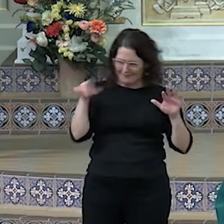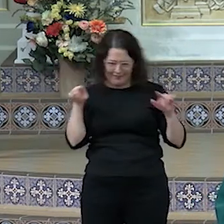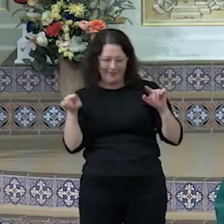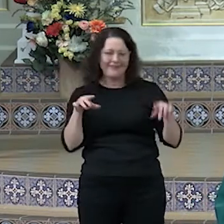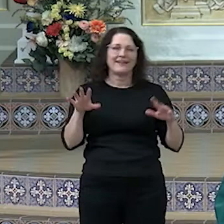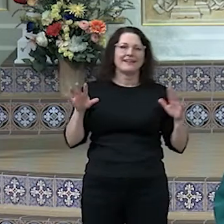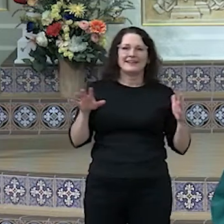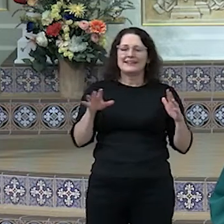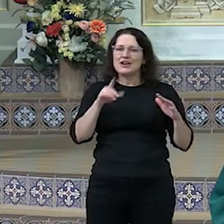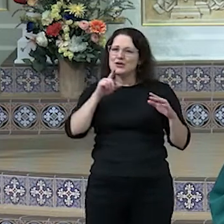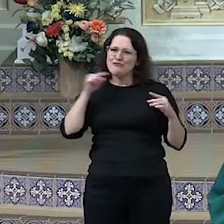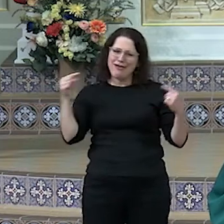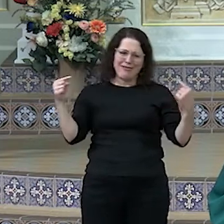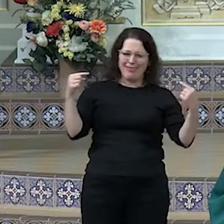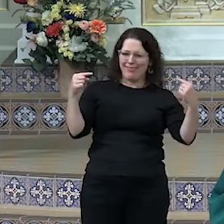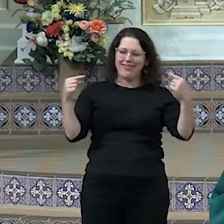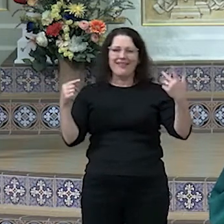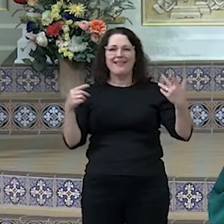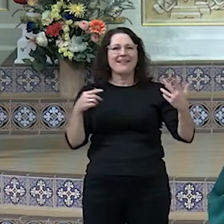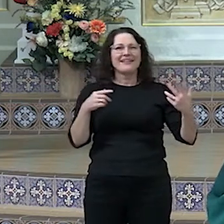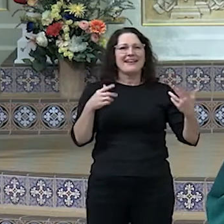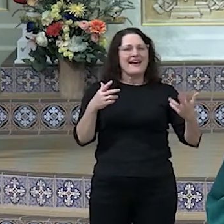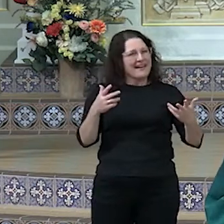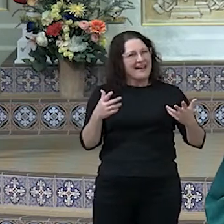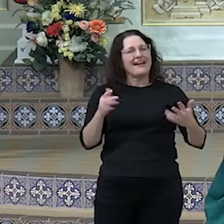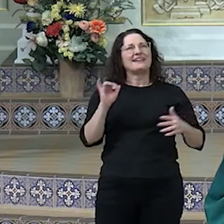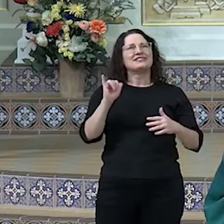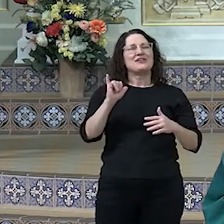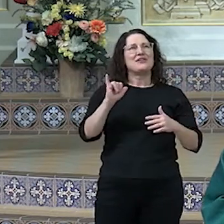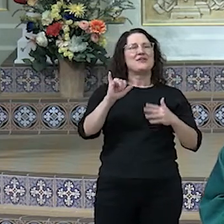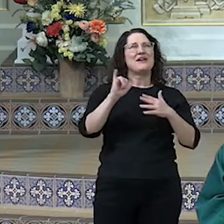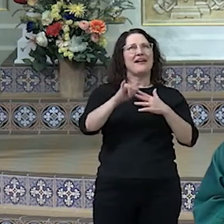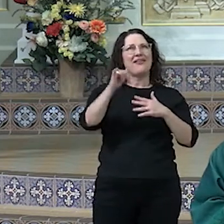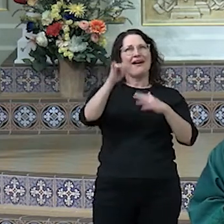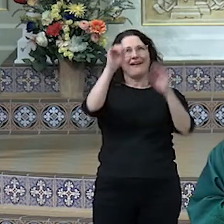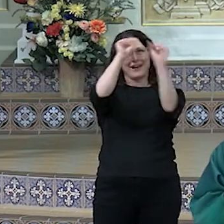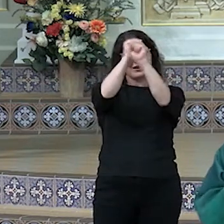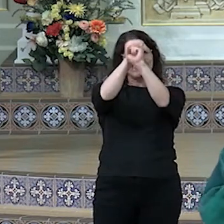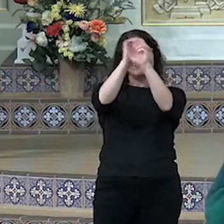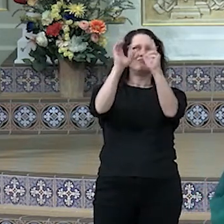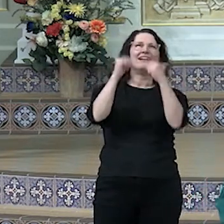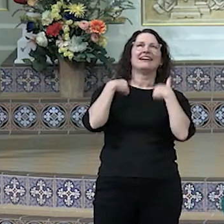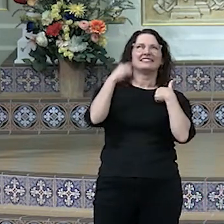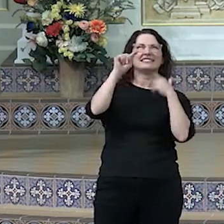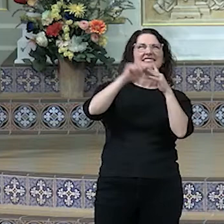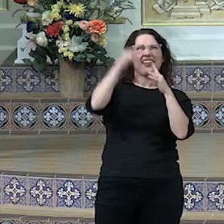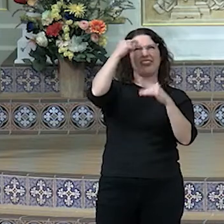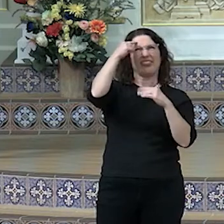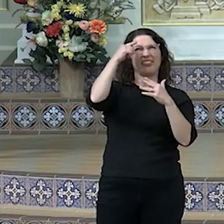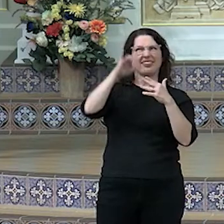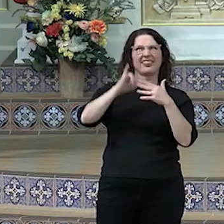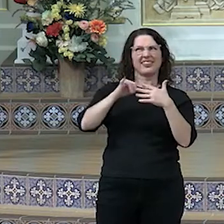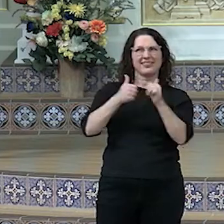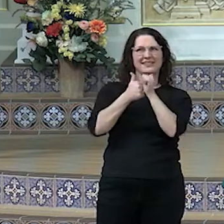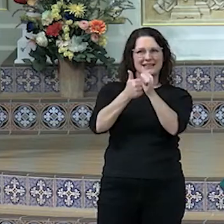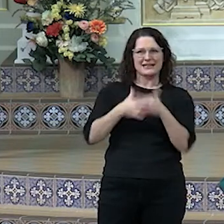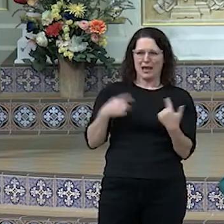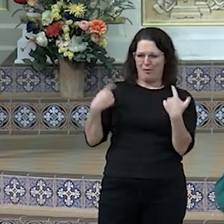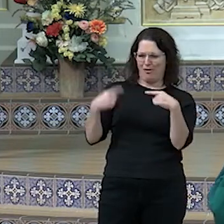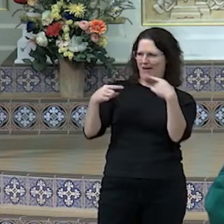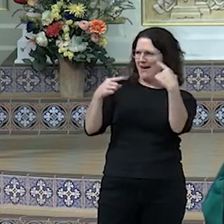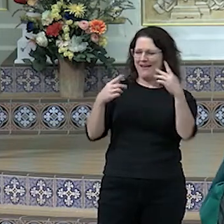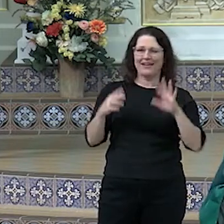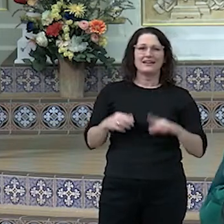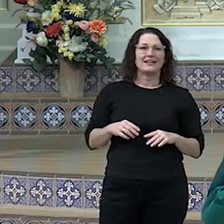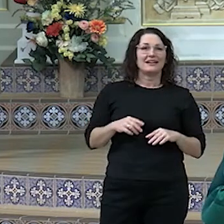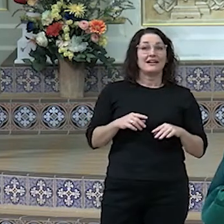team. So that's what came back to me when I heard about these disciples. But